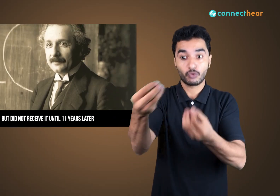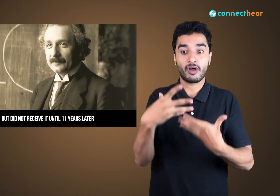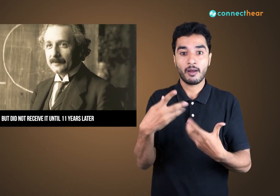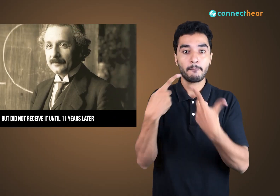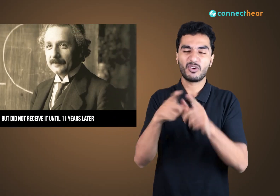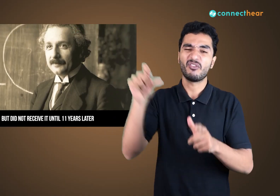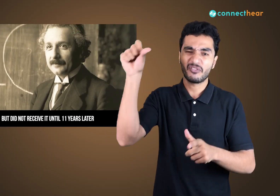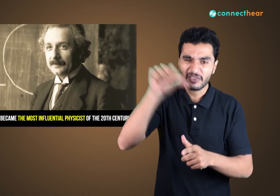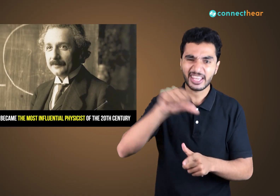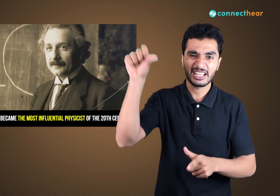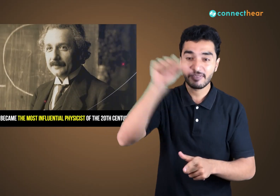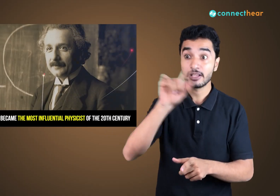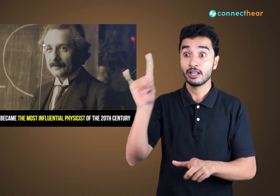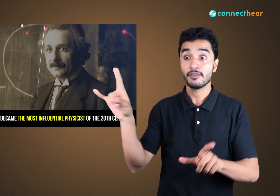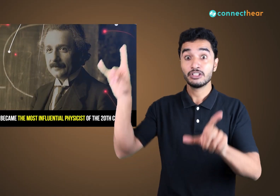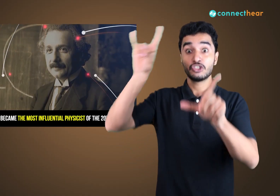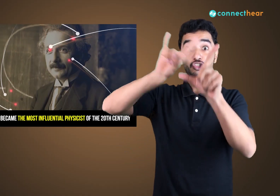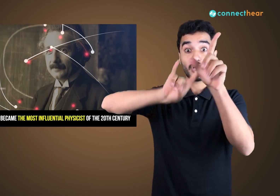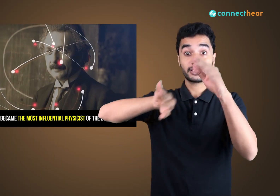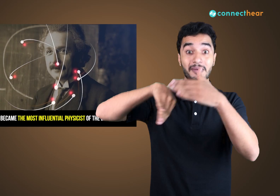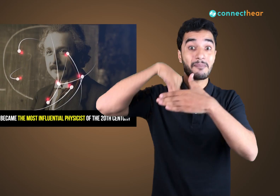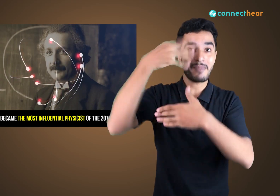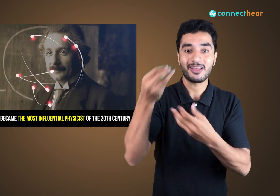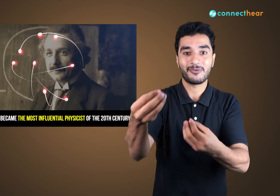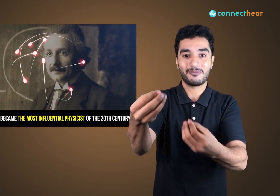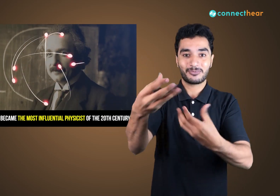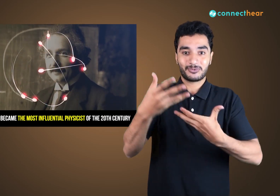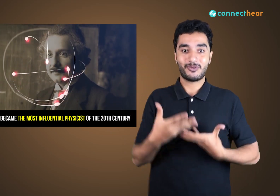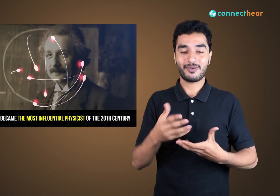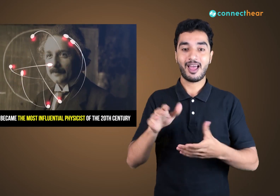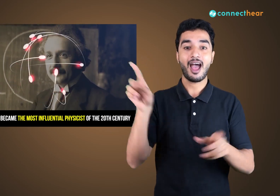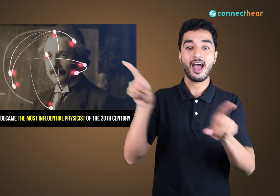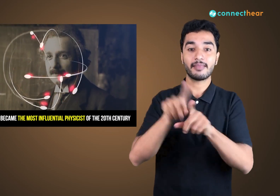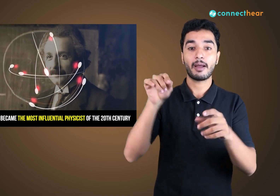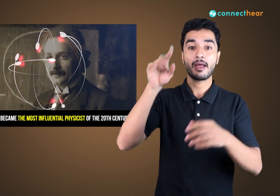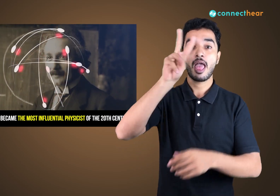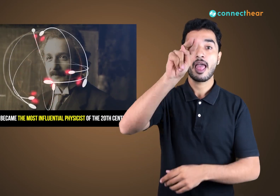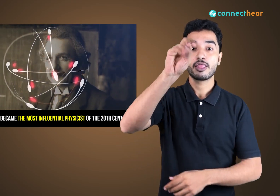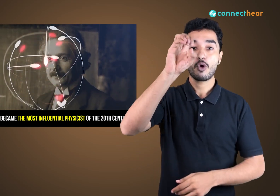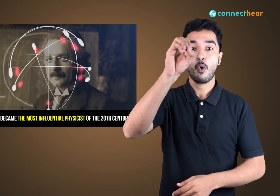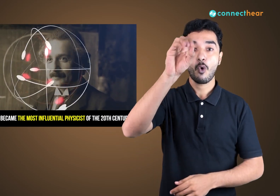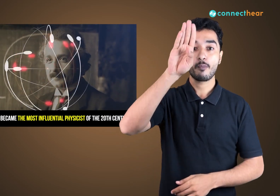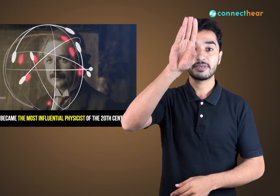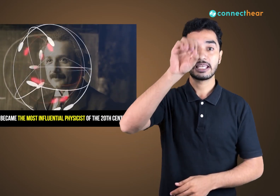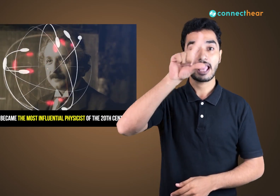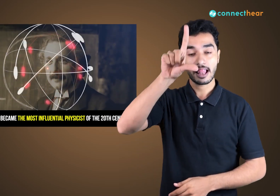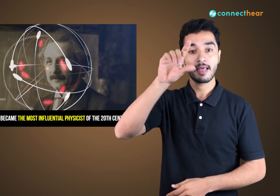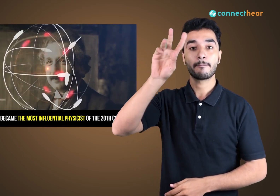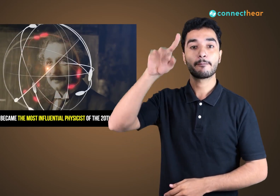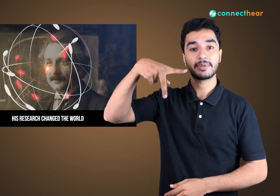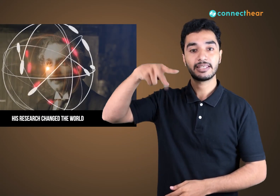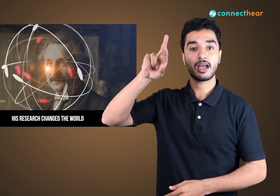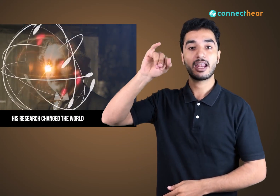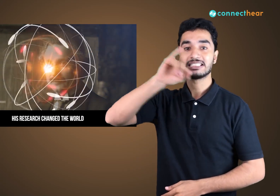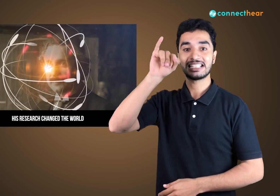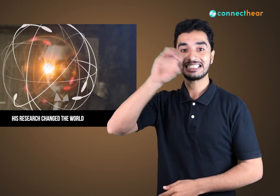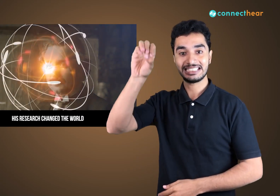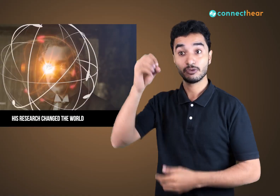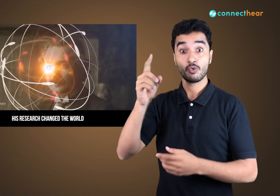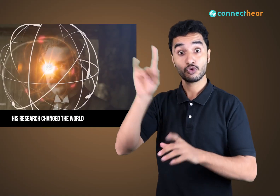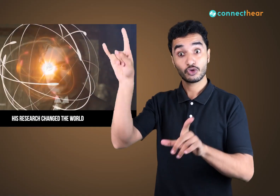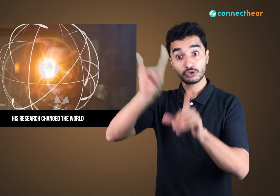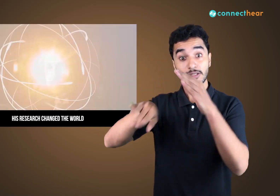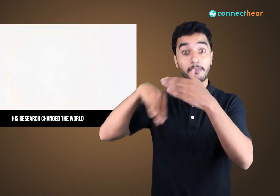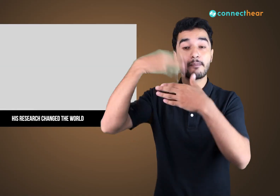11 years later. Albert Einstein became the most influential physicist of the 20th century. His